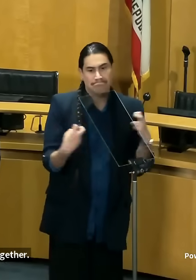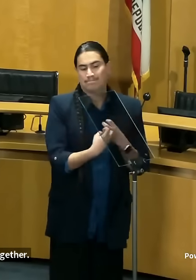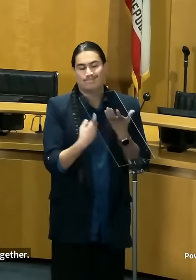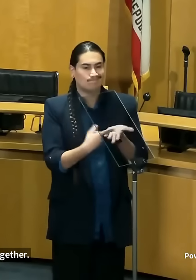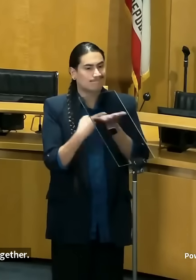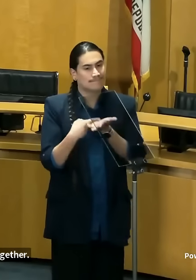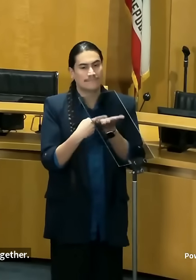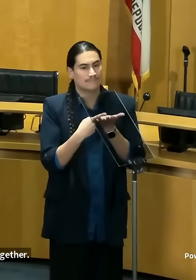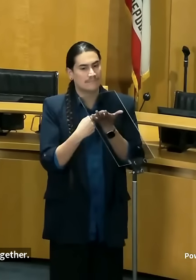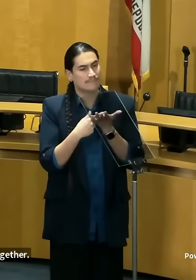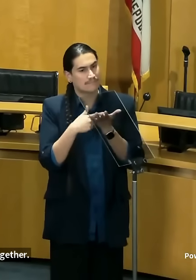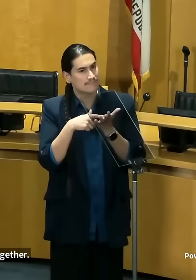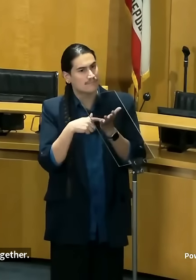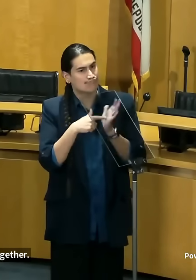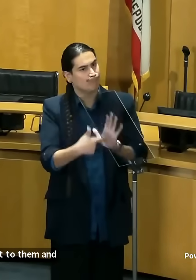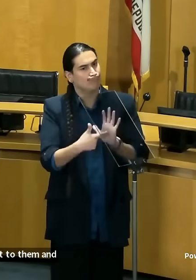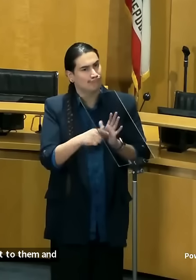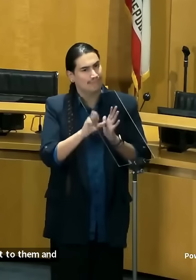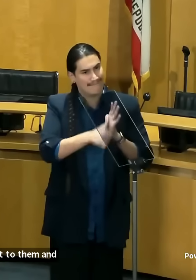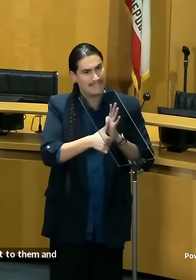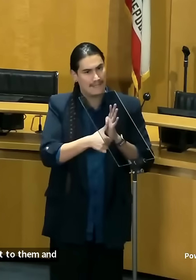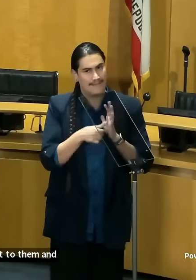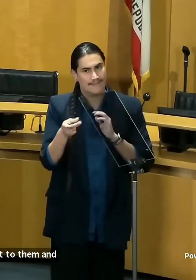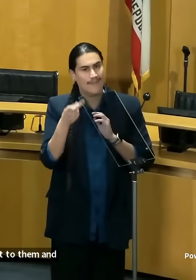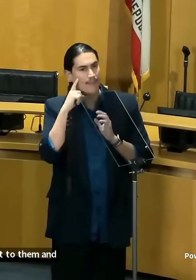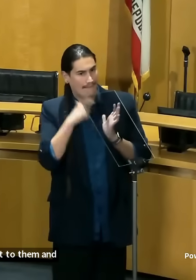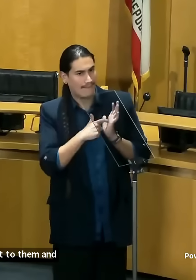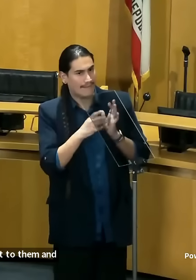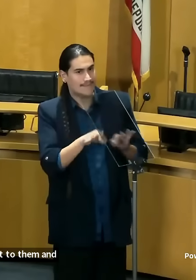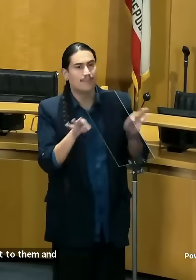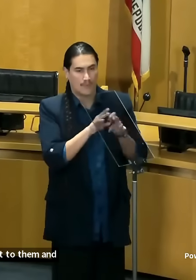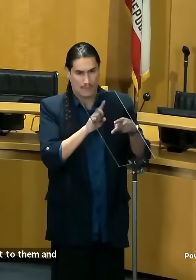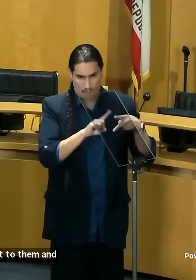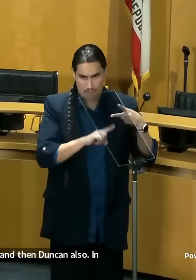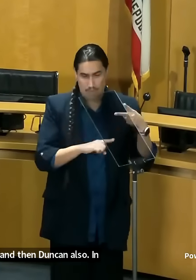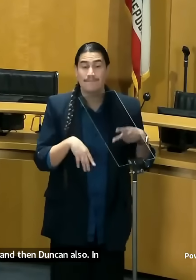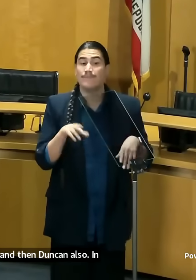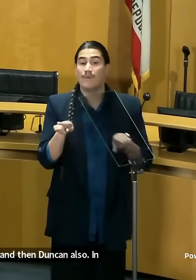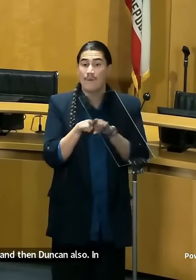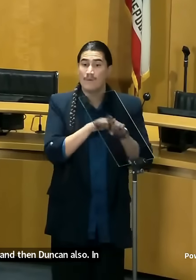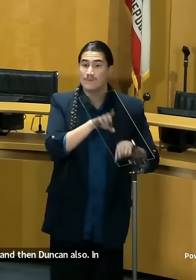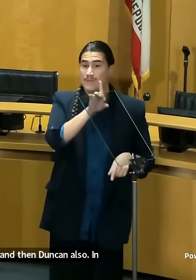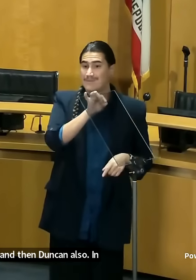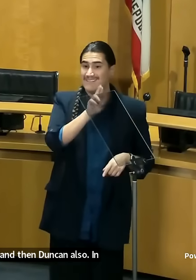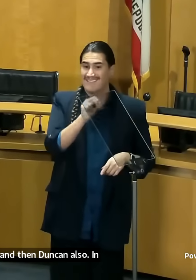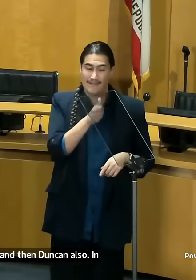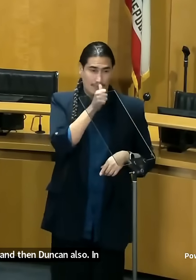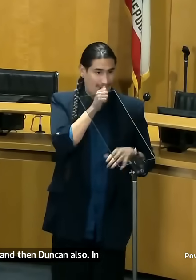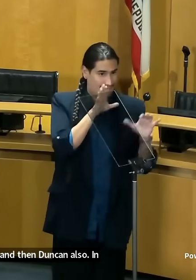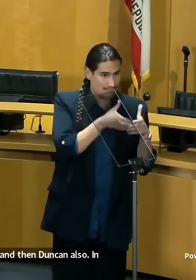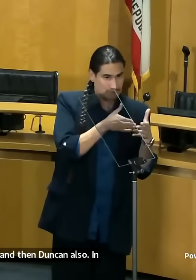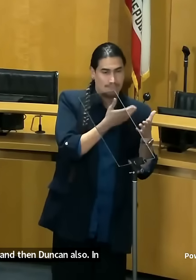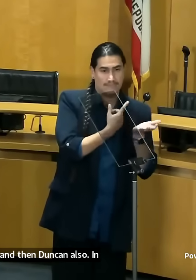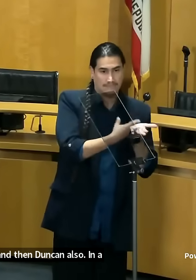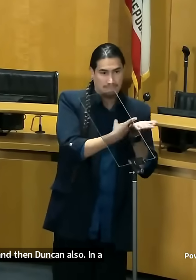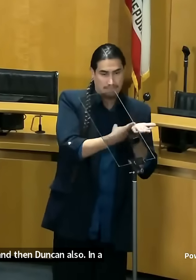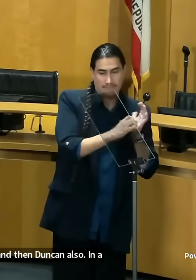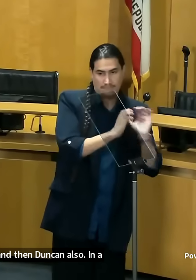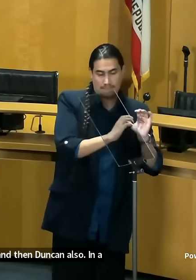was made important to them. And then Duncan also, in a sidebar with Carol,